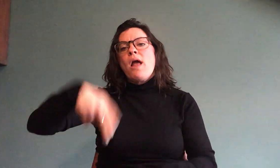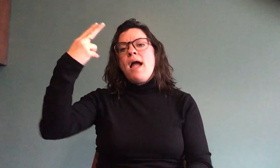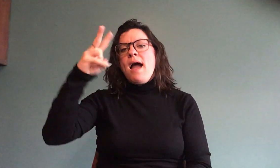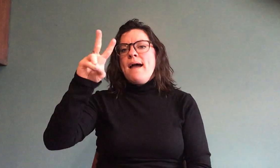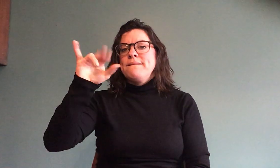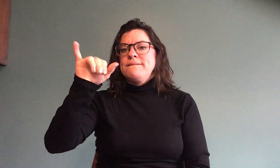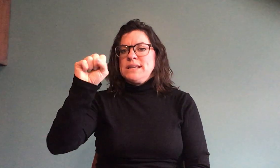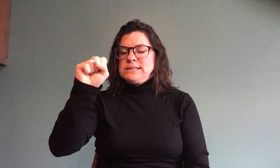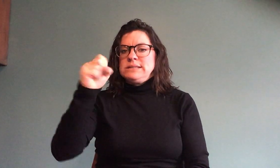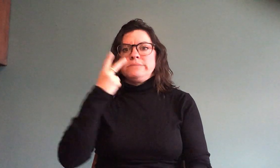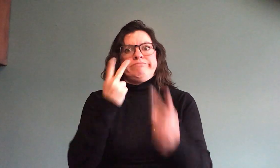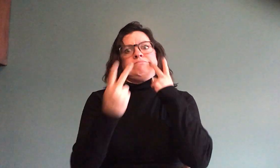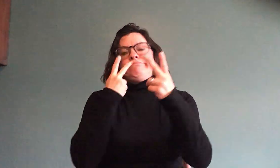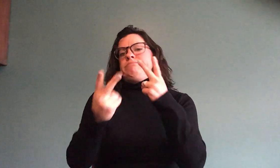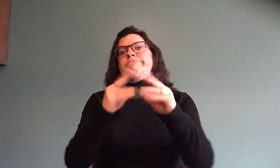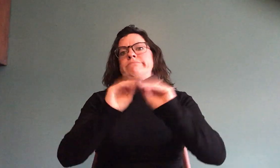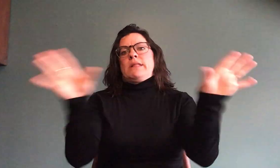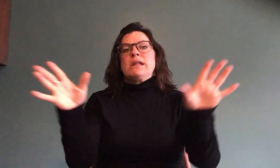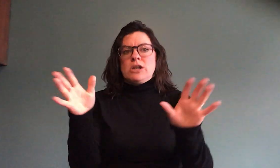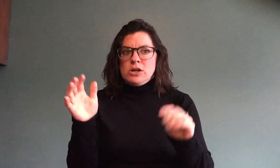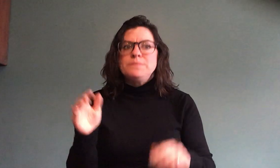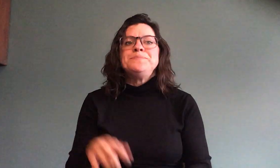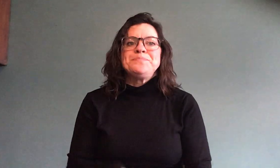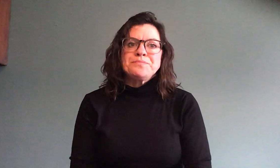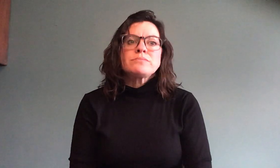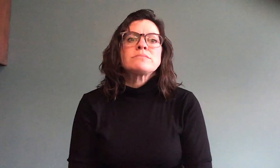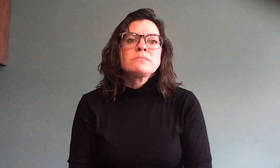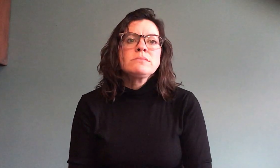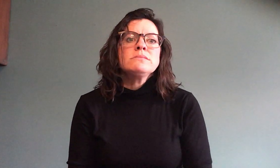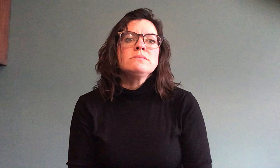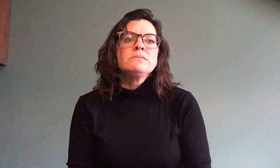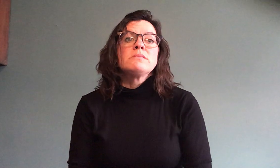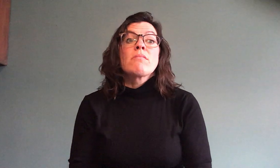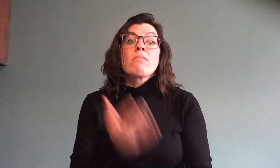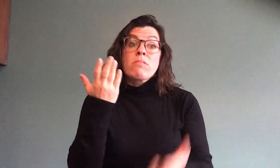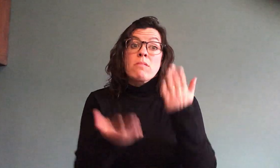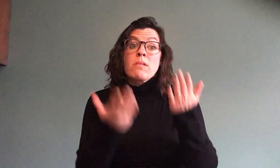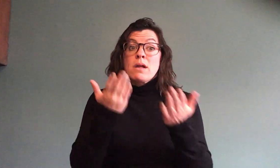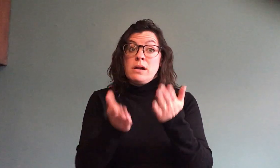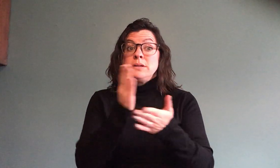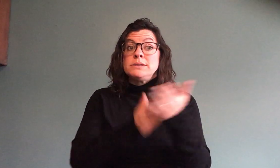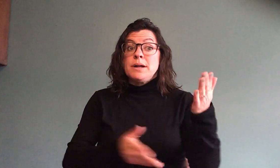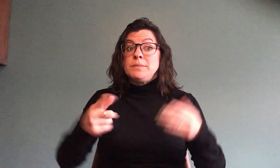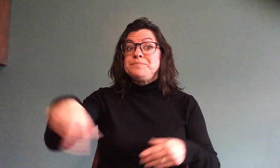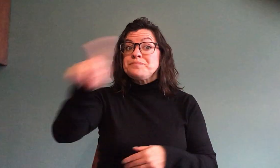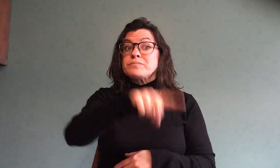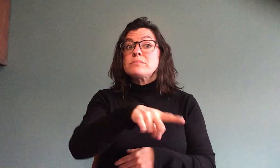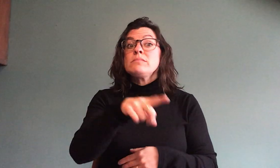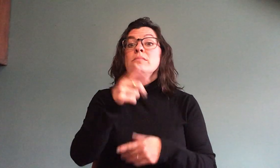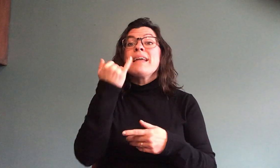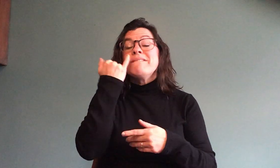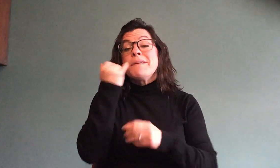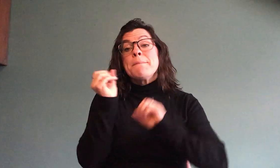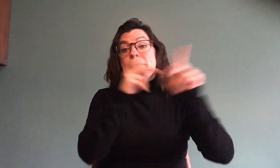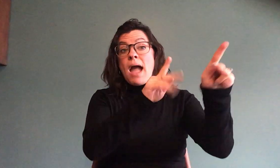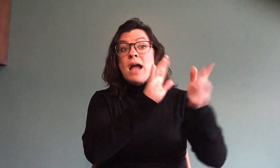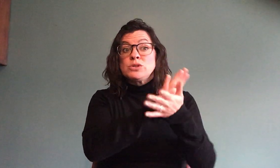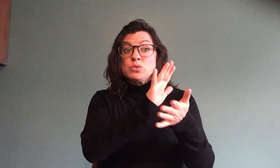might have been going to the Katrina trip, and possibly you have the opportunity later on to go to the Katrina trip.